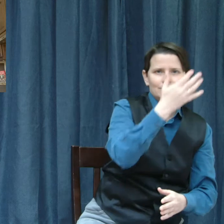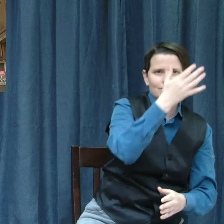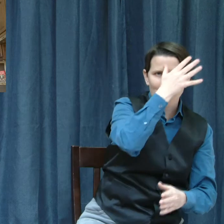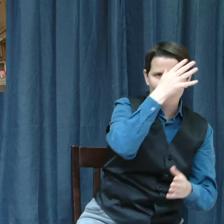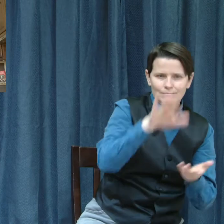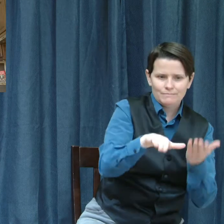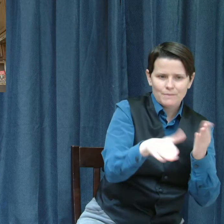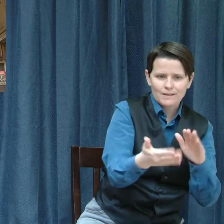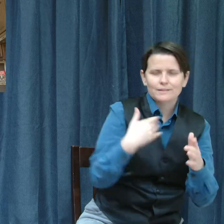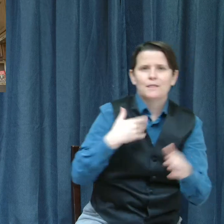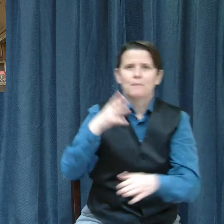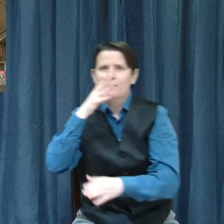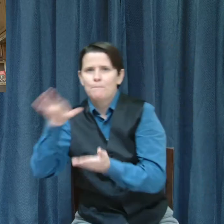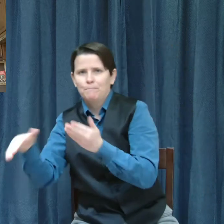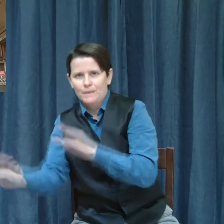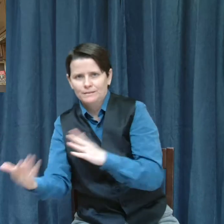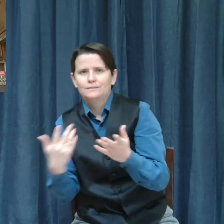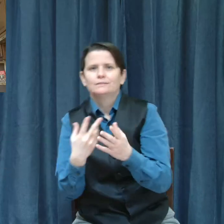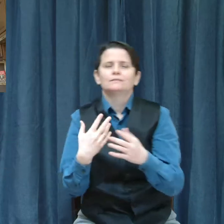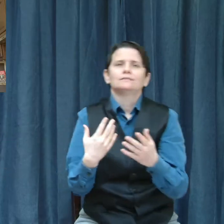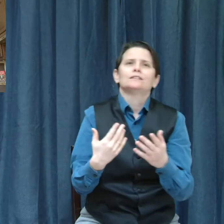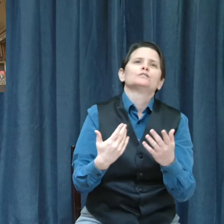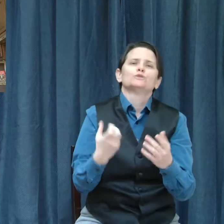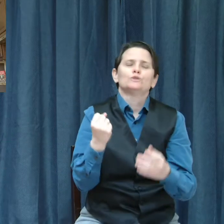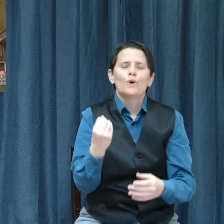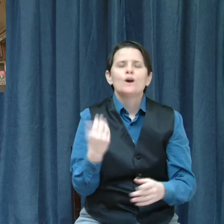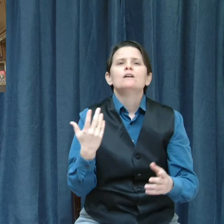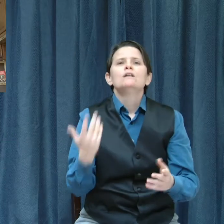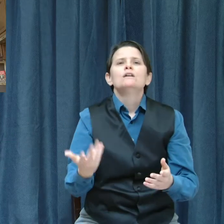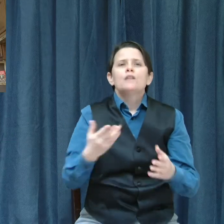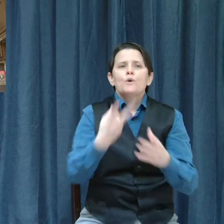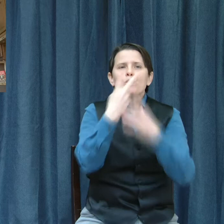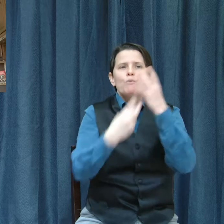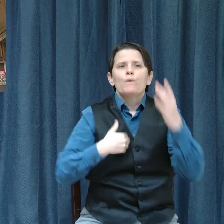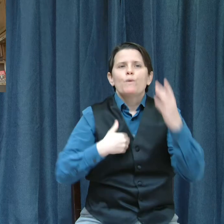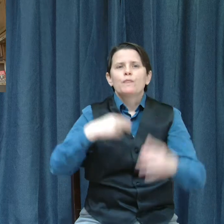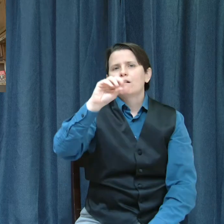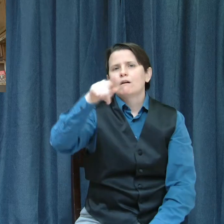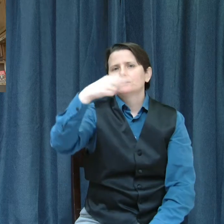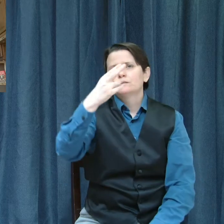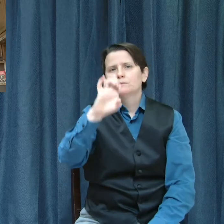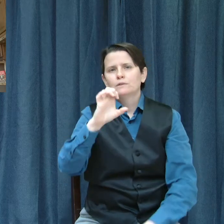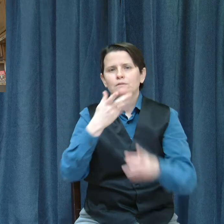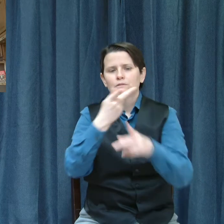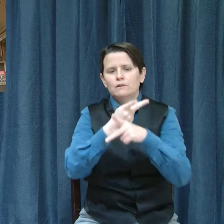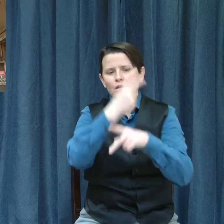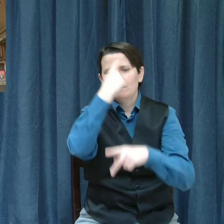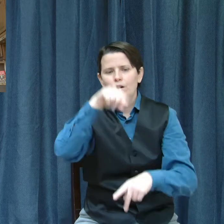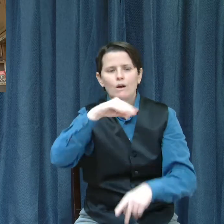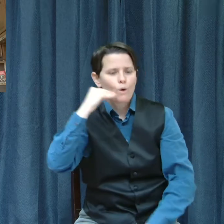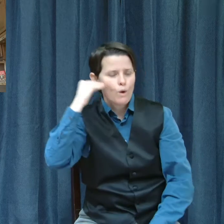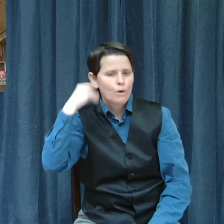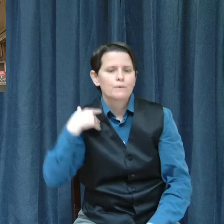we were all there with them. So it was actually a beautiful experience. I'm very grateful for my parents because I